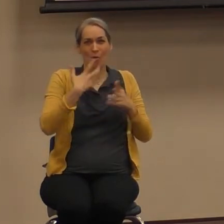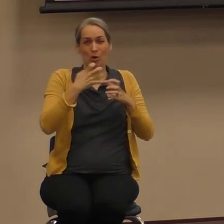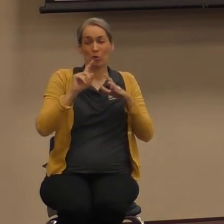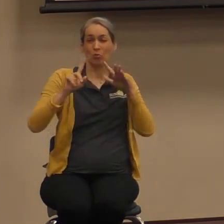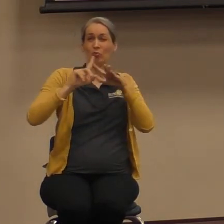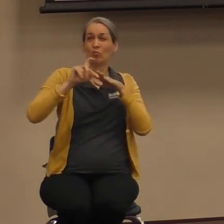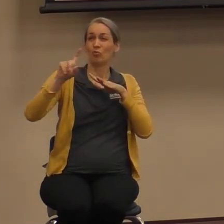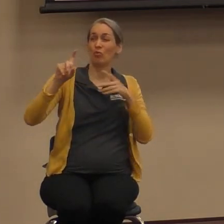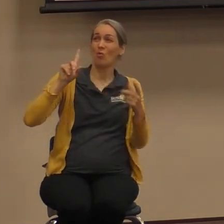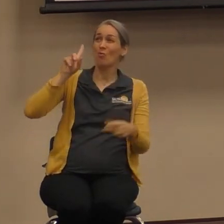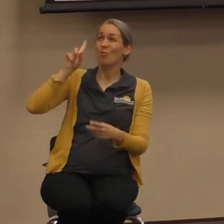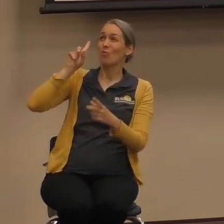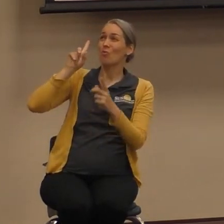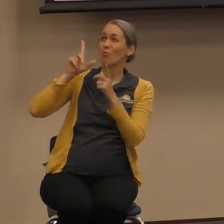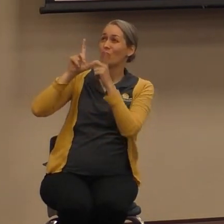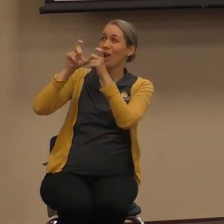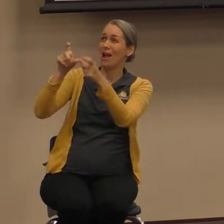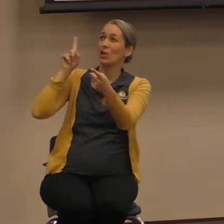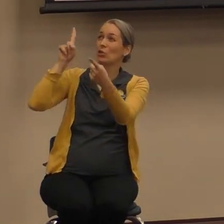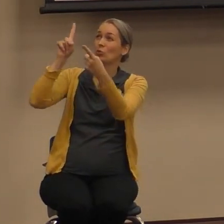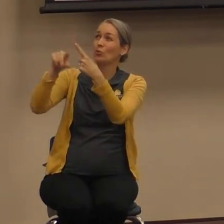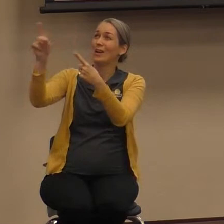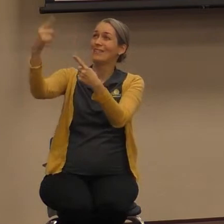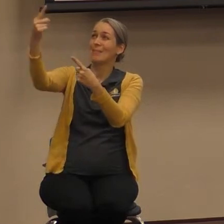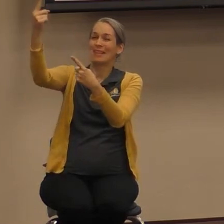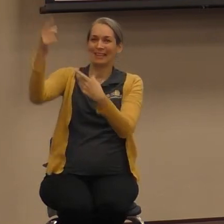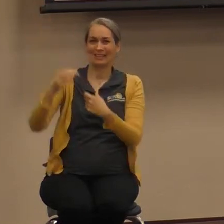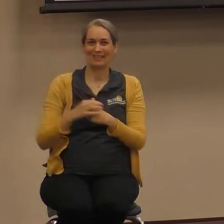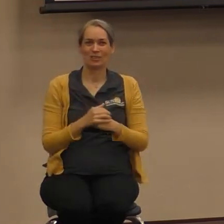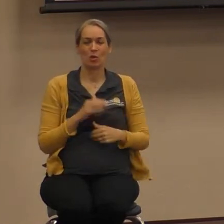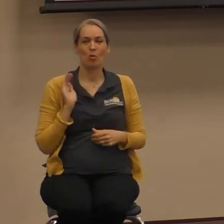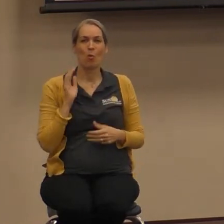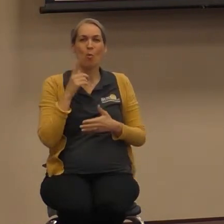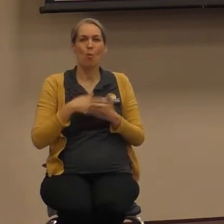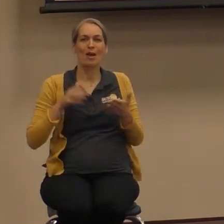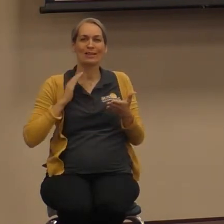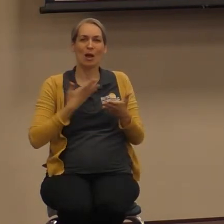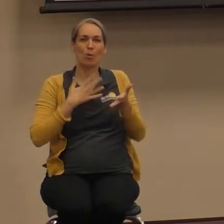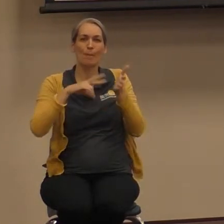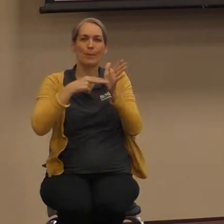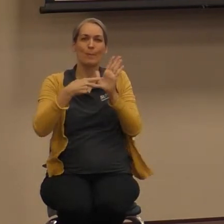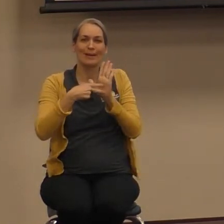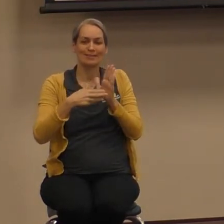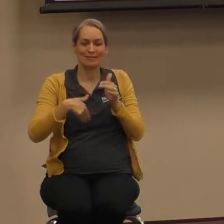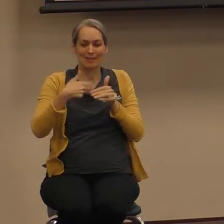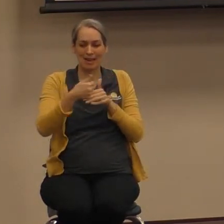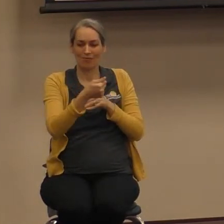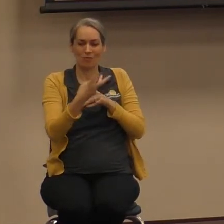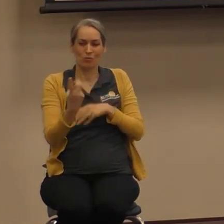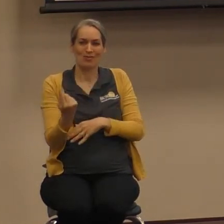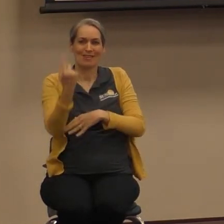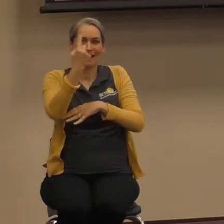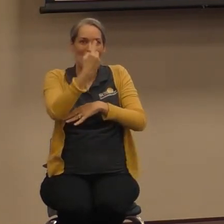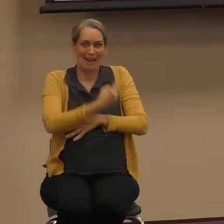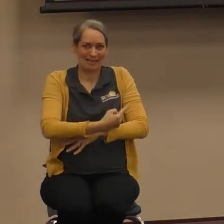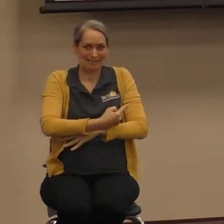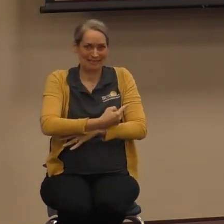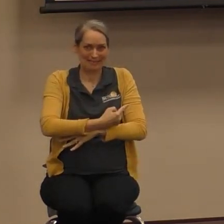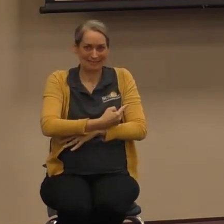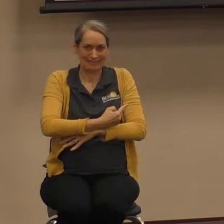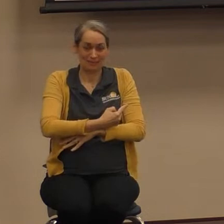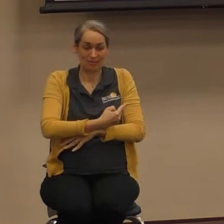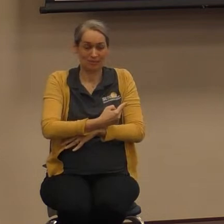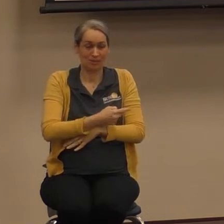So, our purpose here, what are we trying to do? These next few days, and through